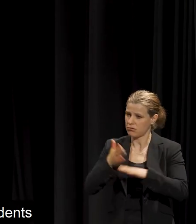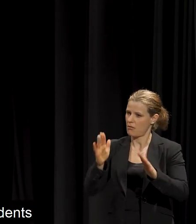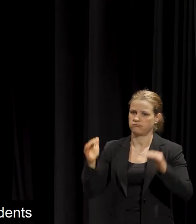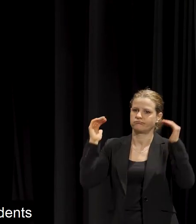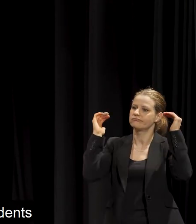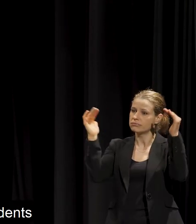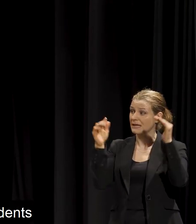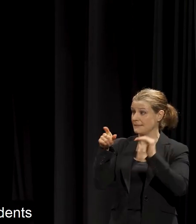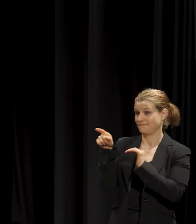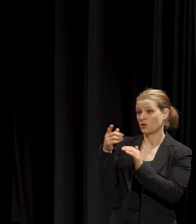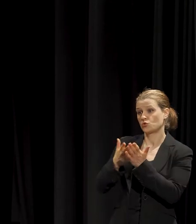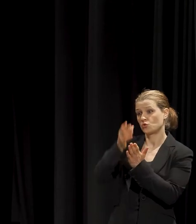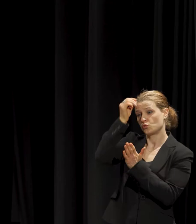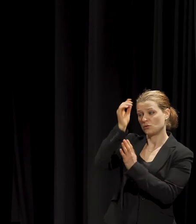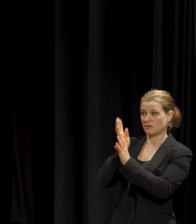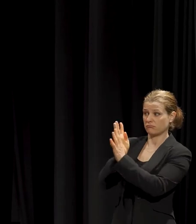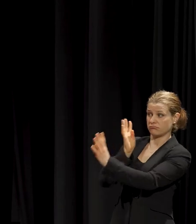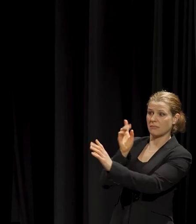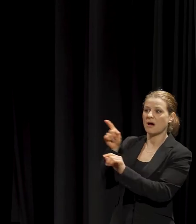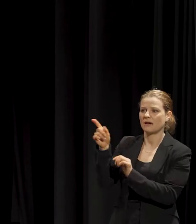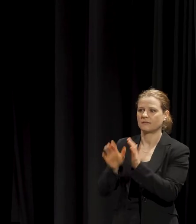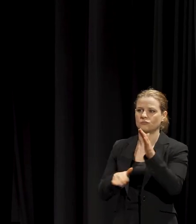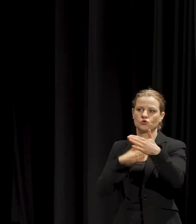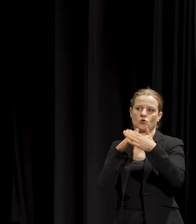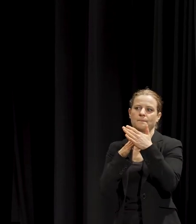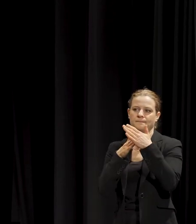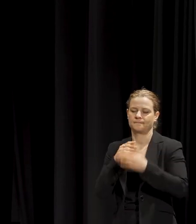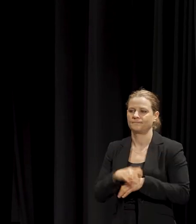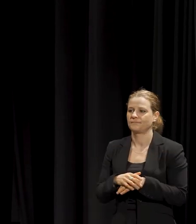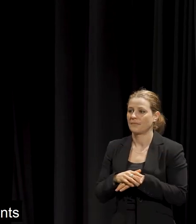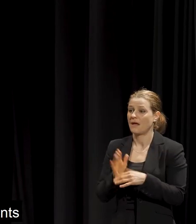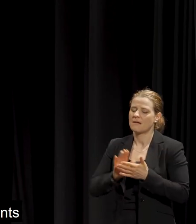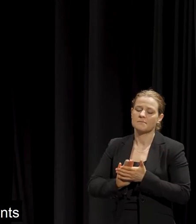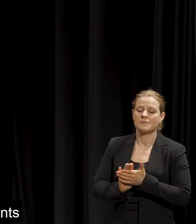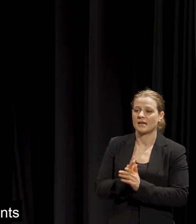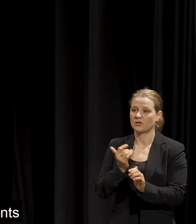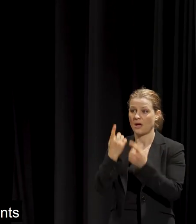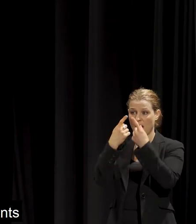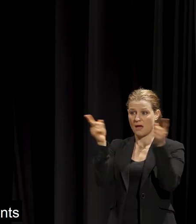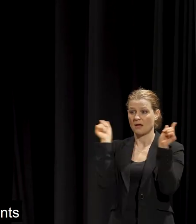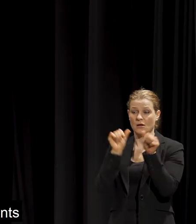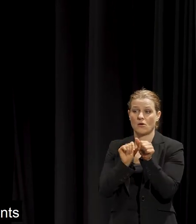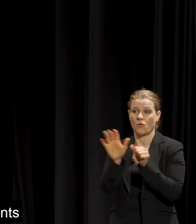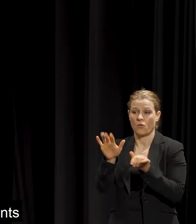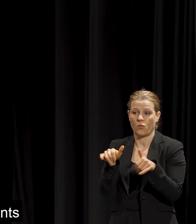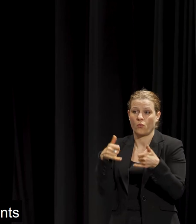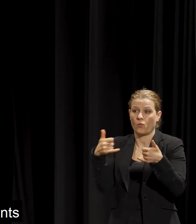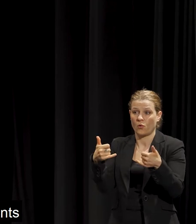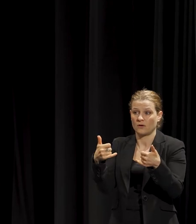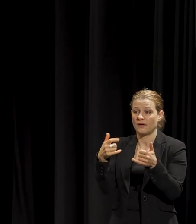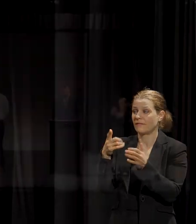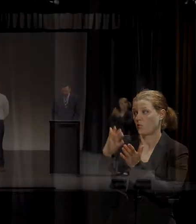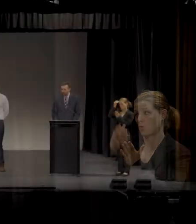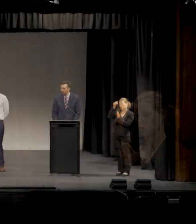the top academic performers in their year level. I am delighted to present Academic Excellence Awards to students in Year